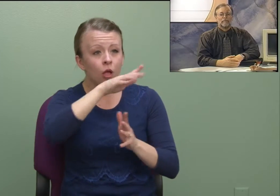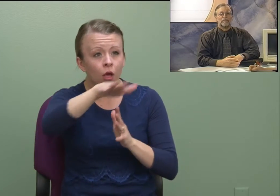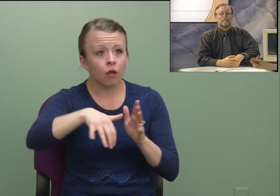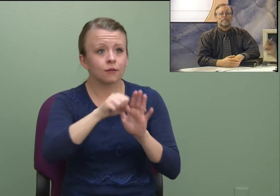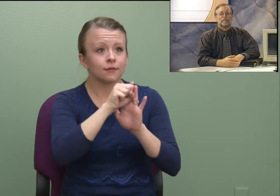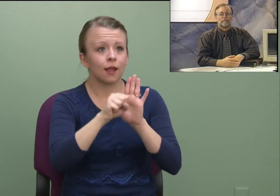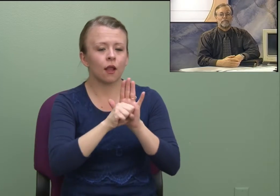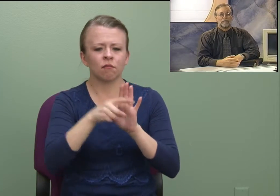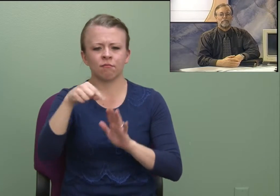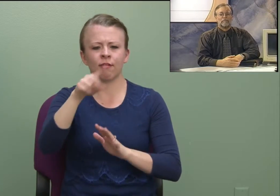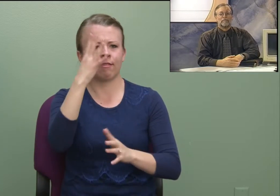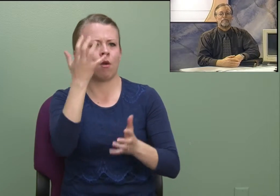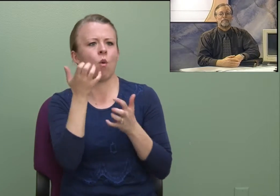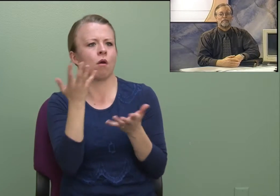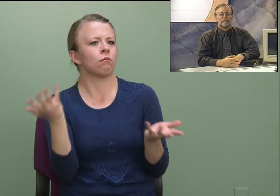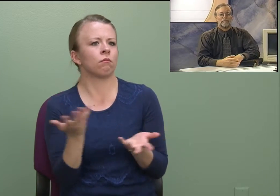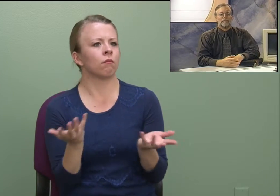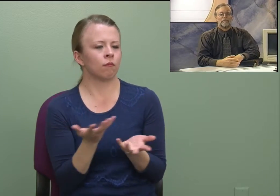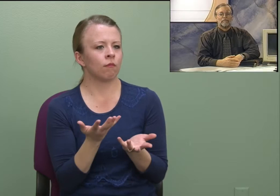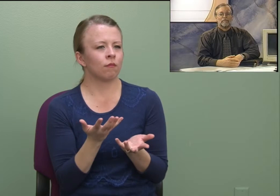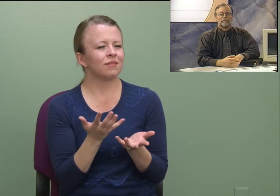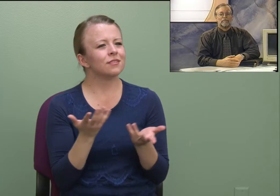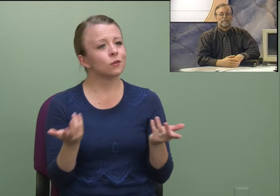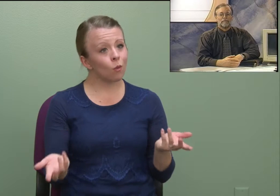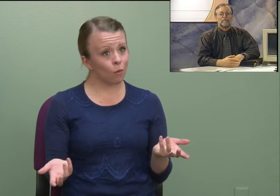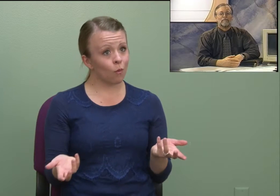they wanted. So how